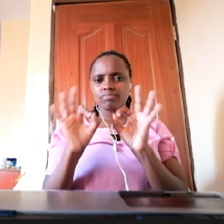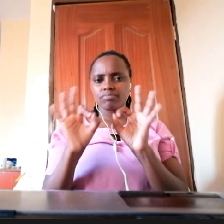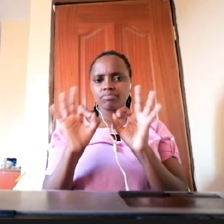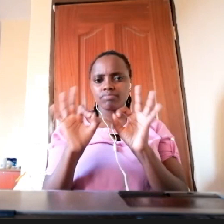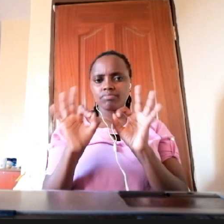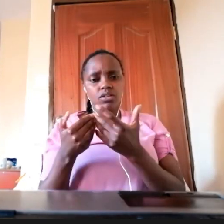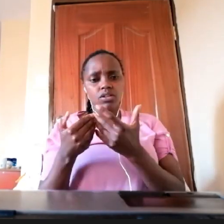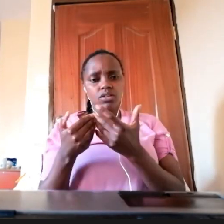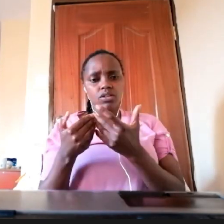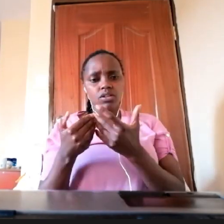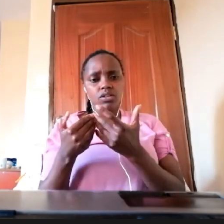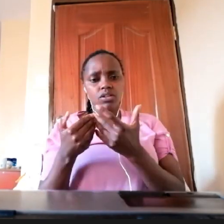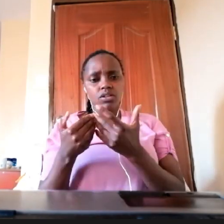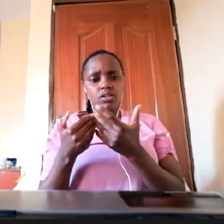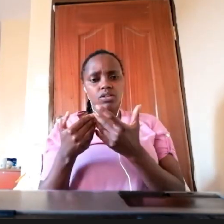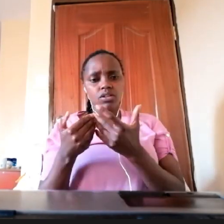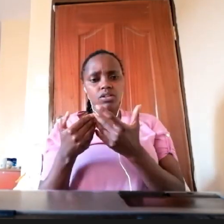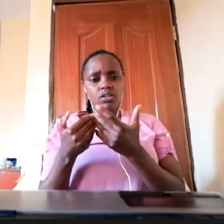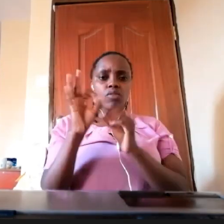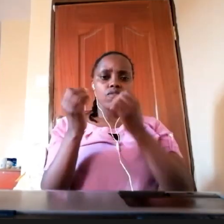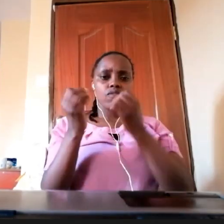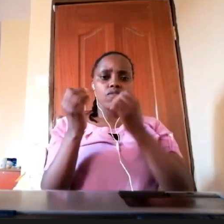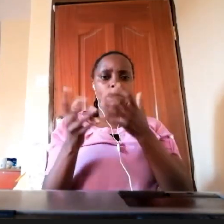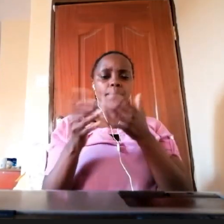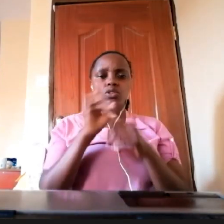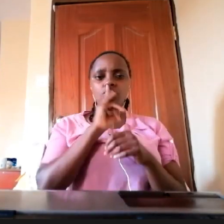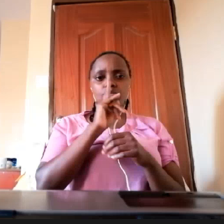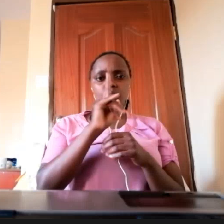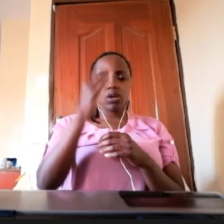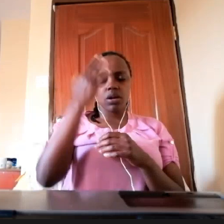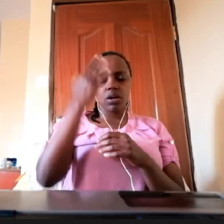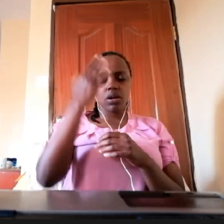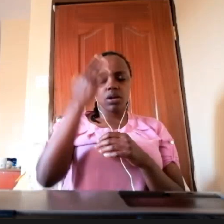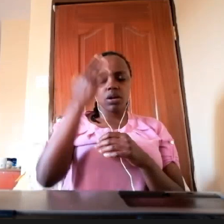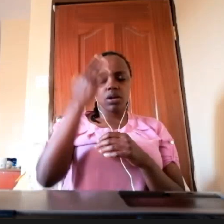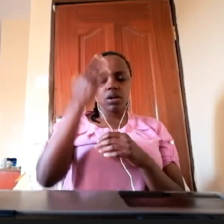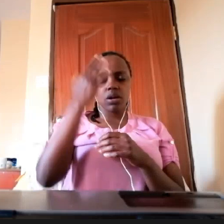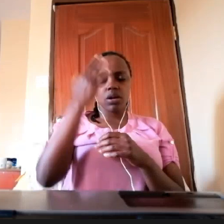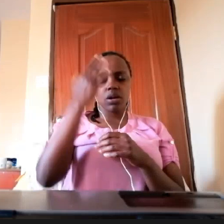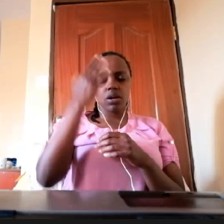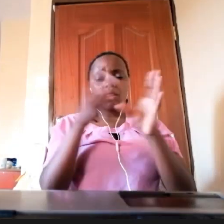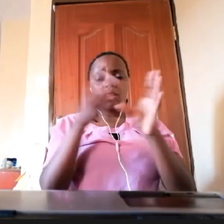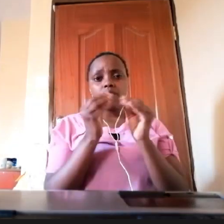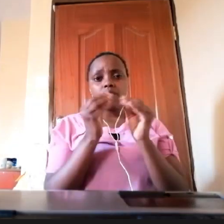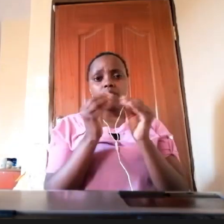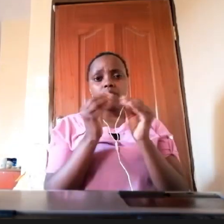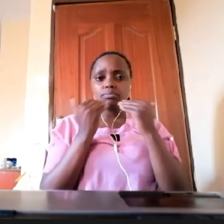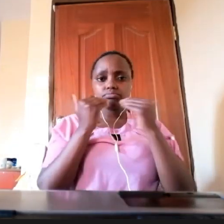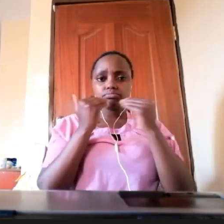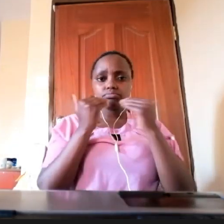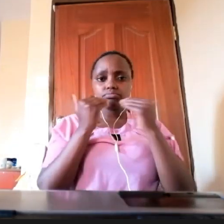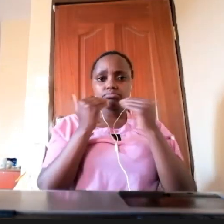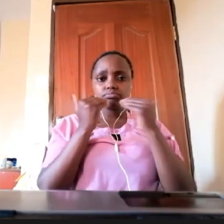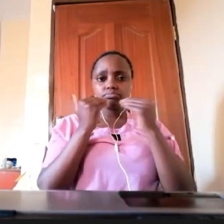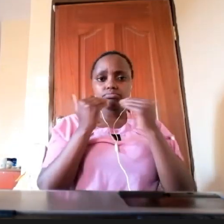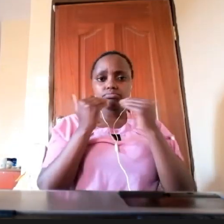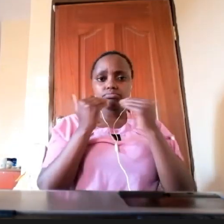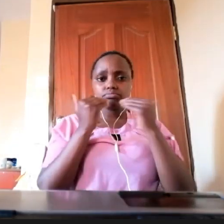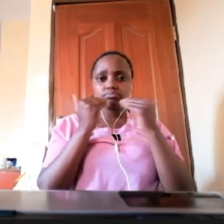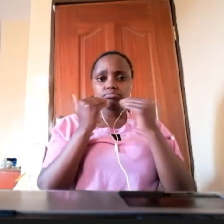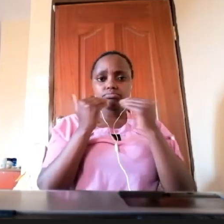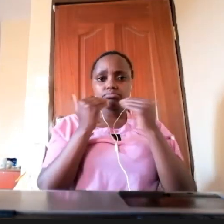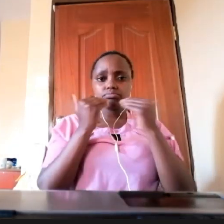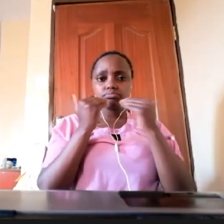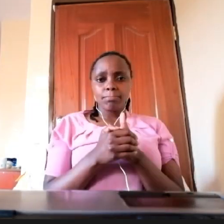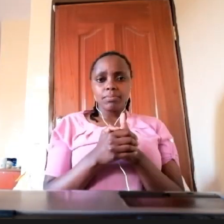robust sharing of information. I'm sure the participants appreciated that. I would be